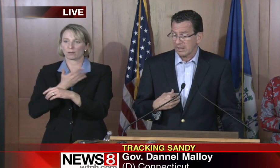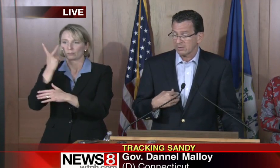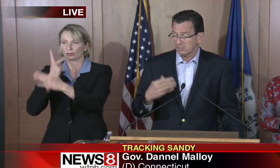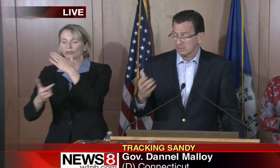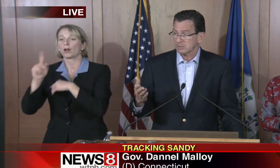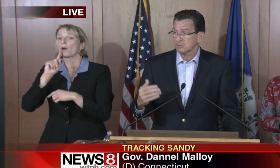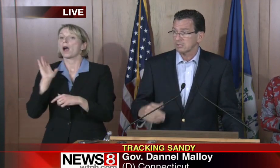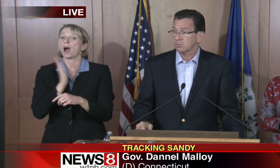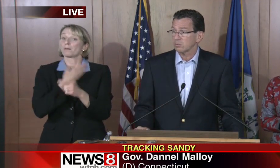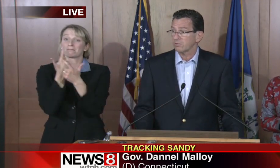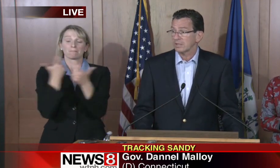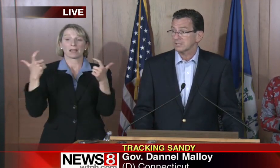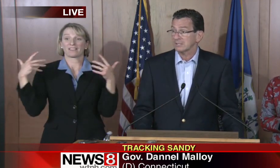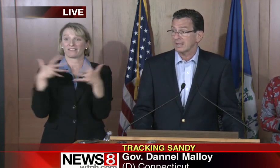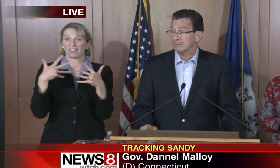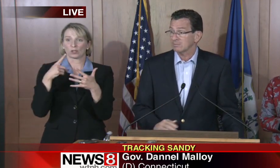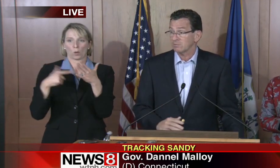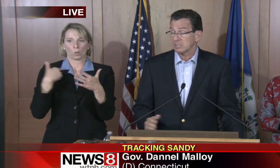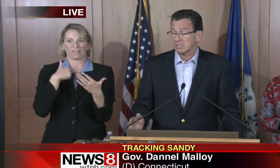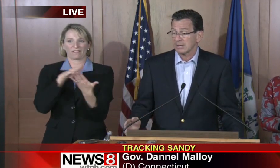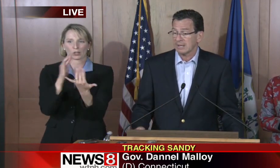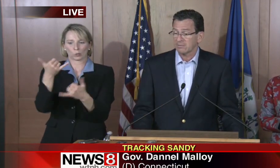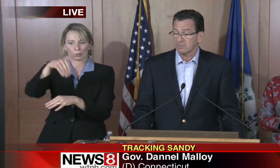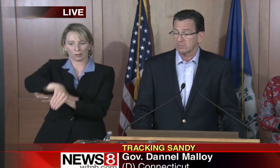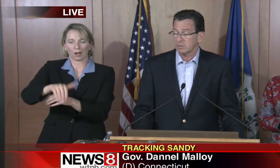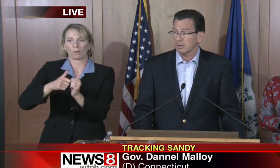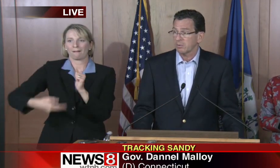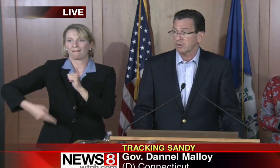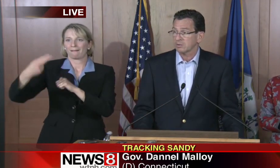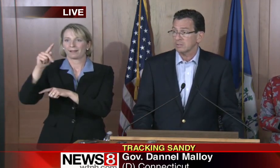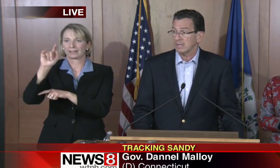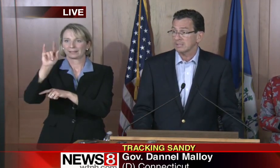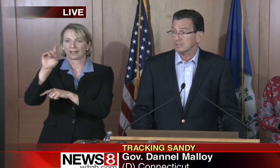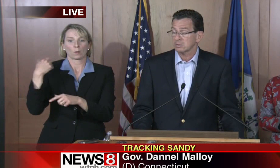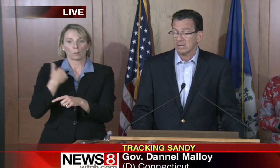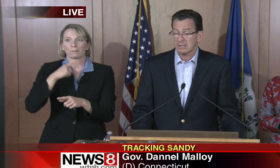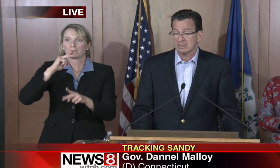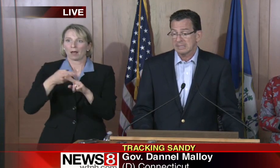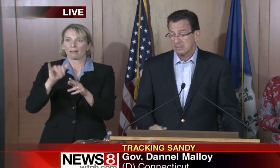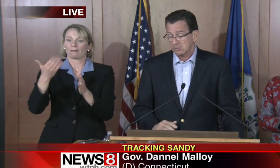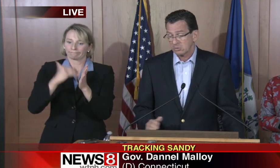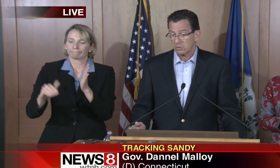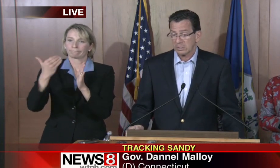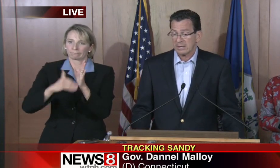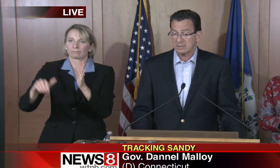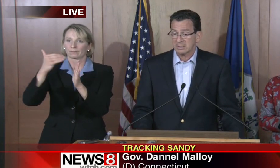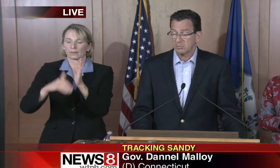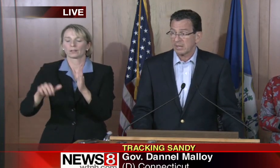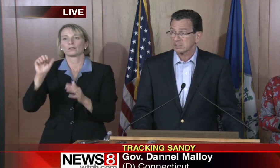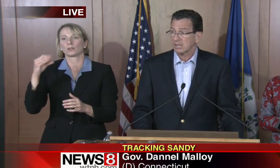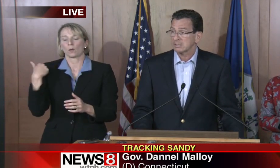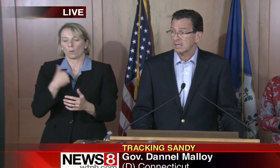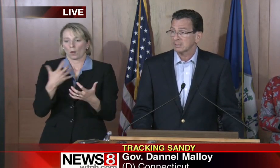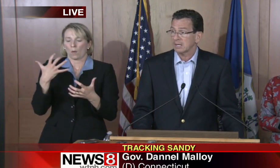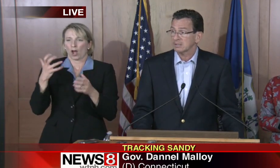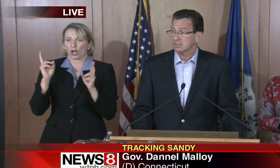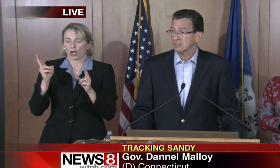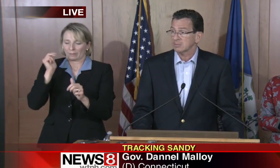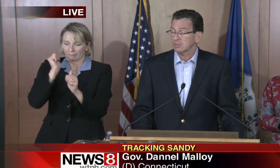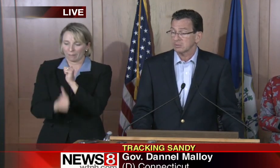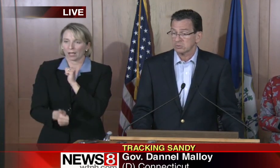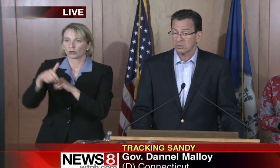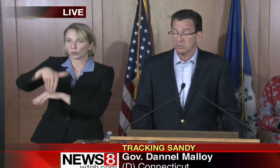fearful about is what we're facing tonight. We've been saying that for the better part of 3 days, and the sooner we get past high tide